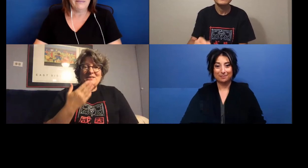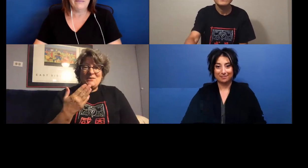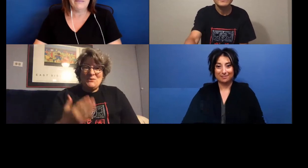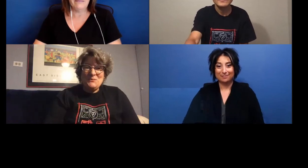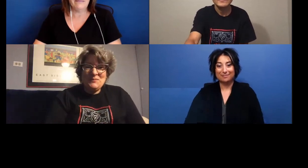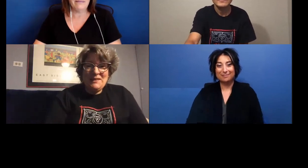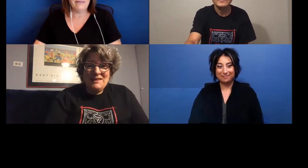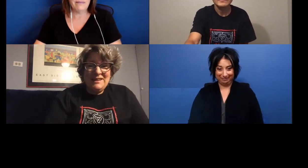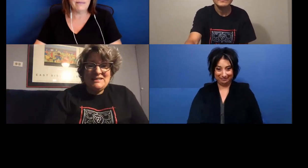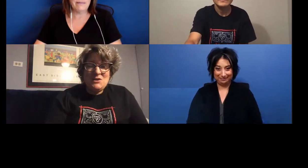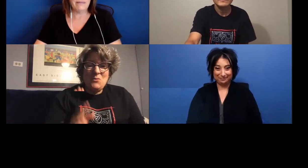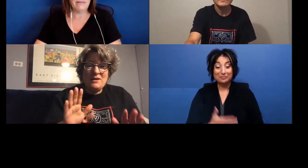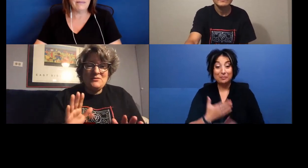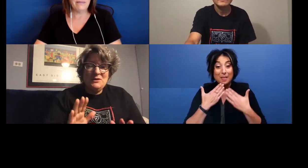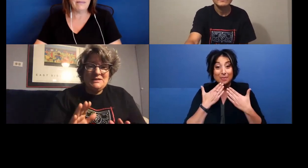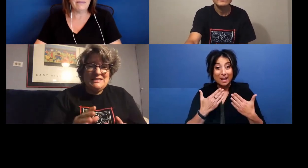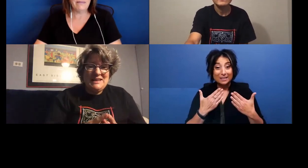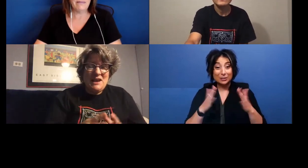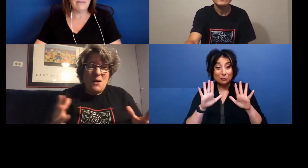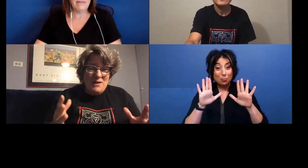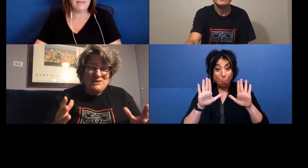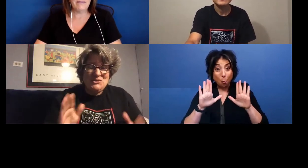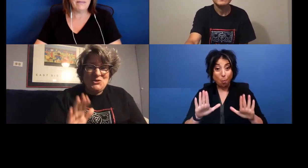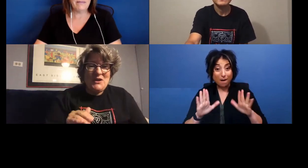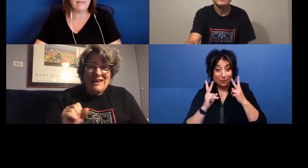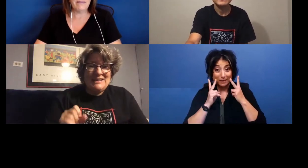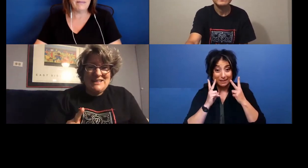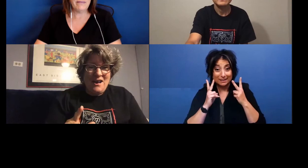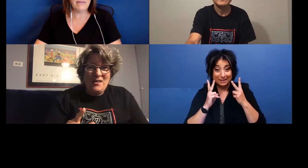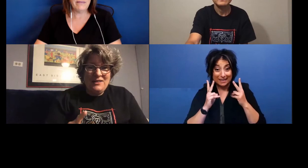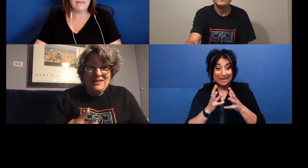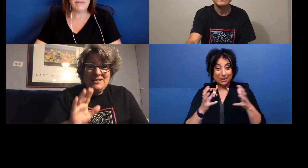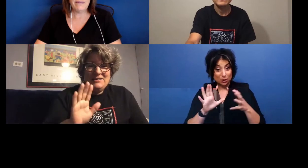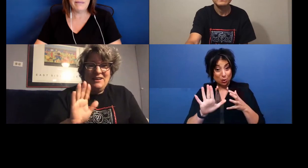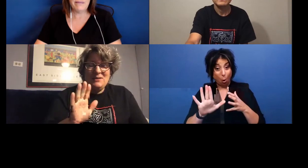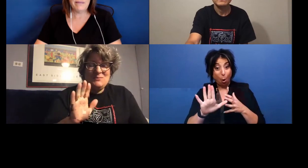Thank you. It's so wonderful to see how much your ASL